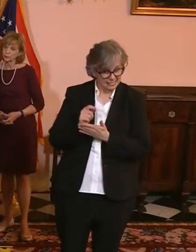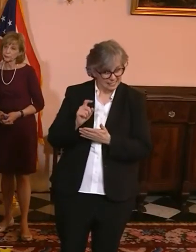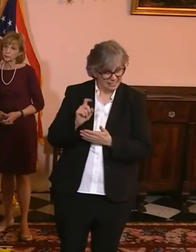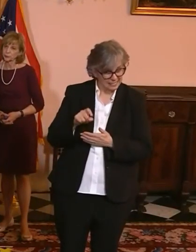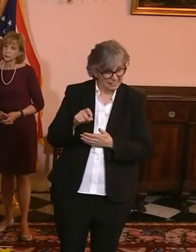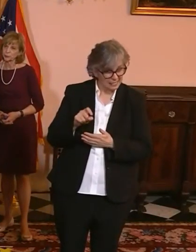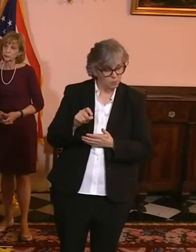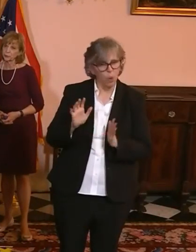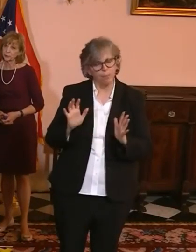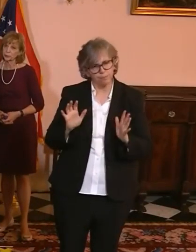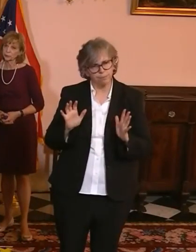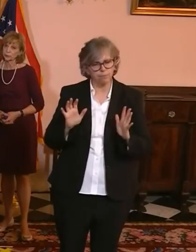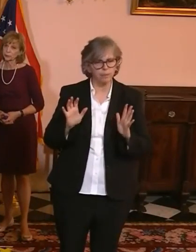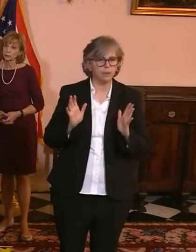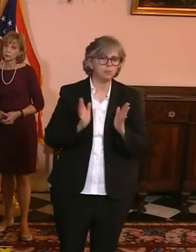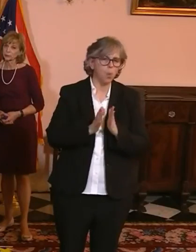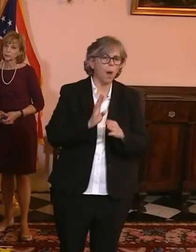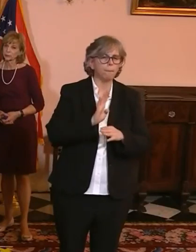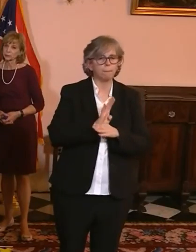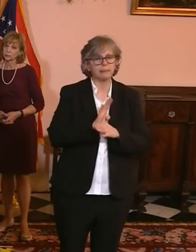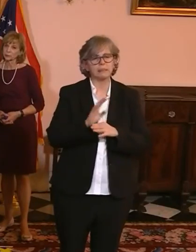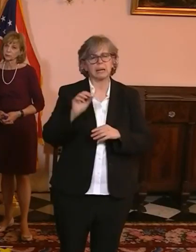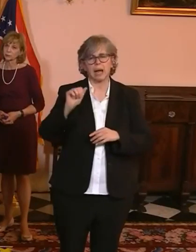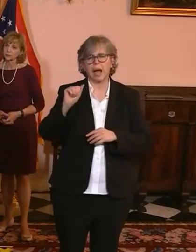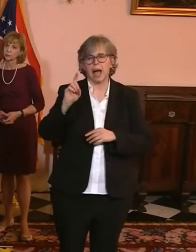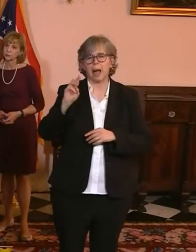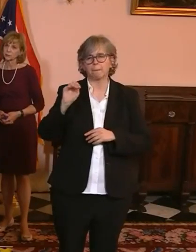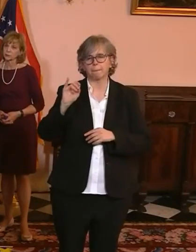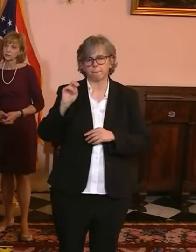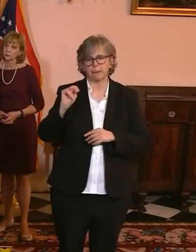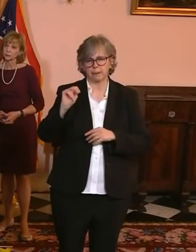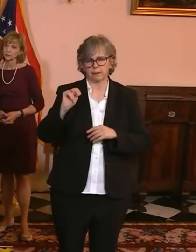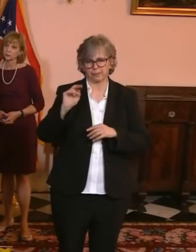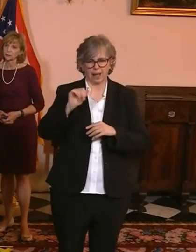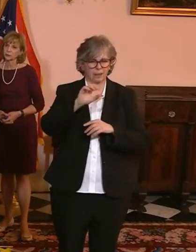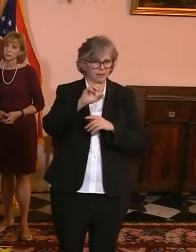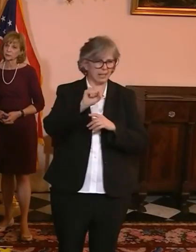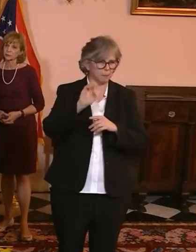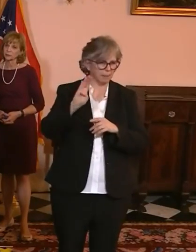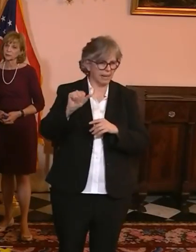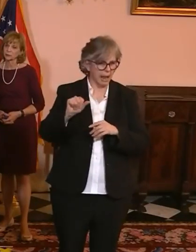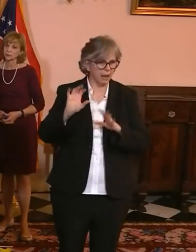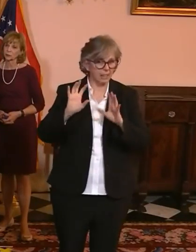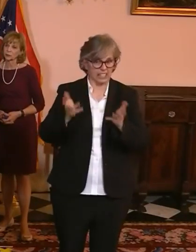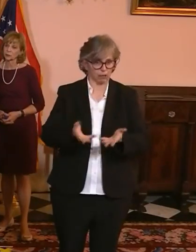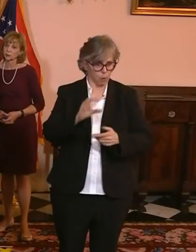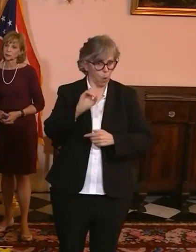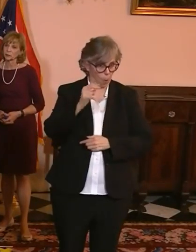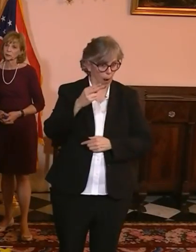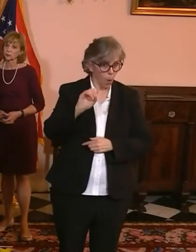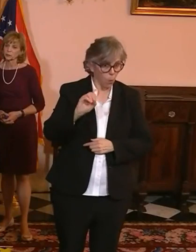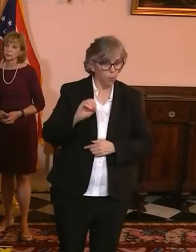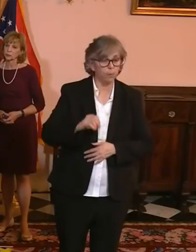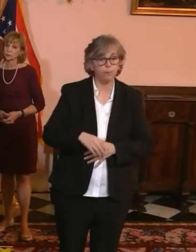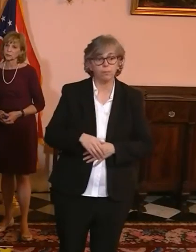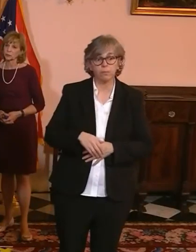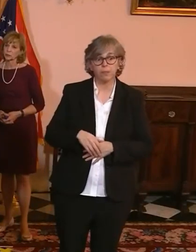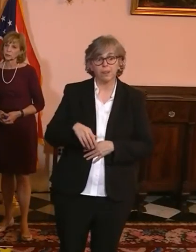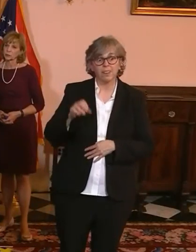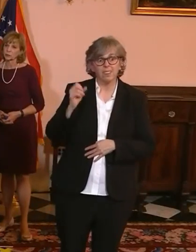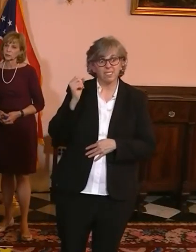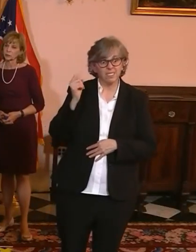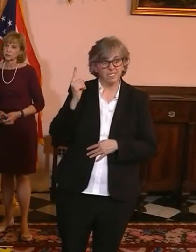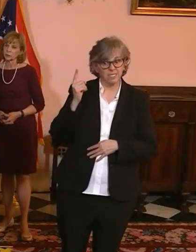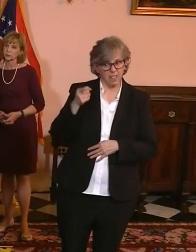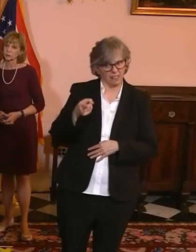Small Business Administration designation for Ohio as a disaster state has been filed. We believe that